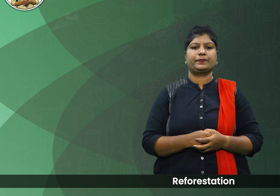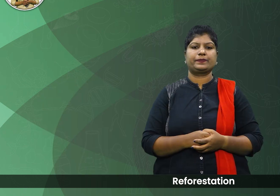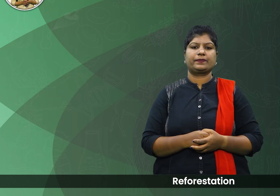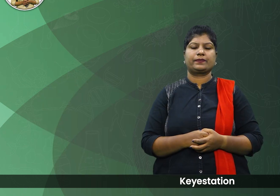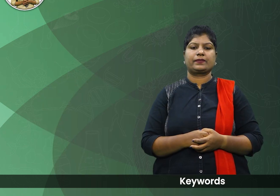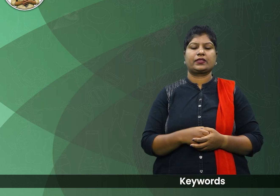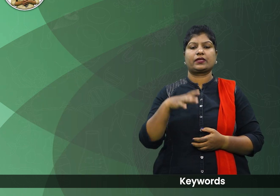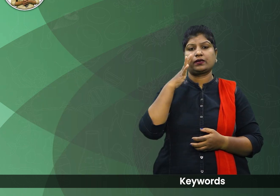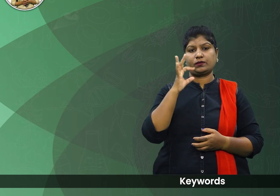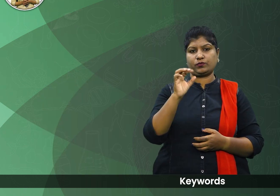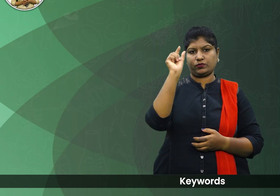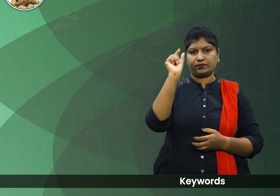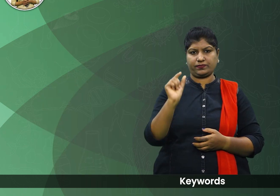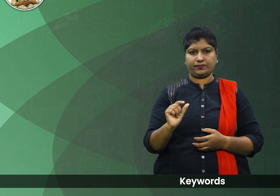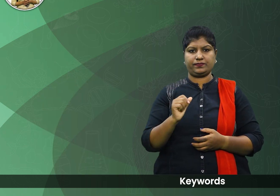Keywords